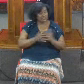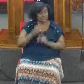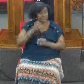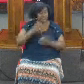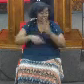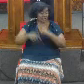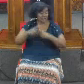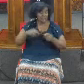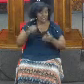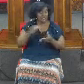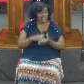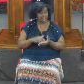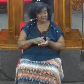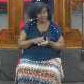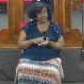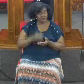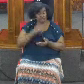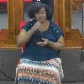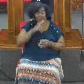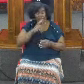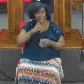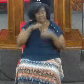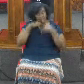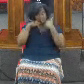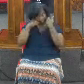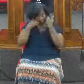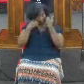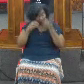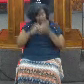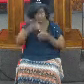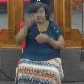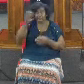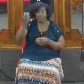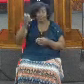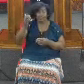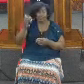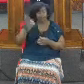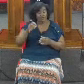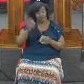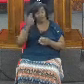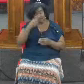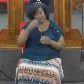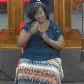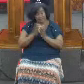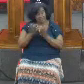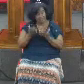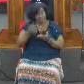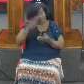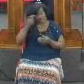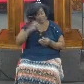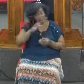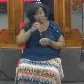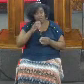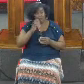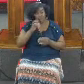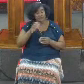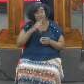again. Don't be ashamed of him on Facebook, because you don't want him to be ashamed